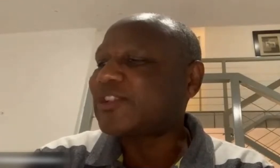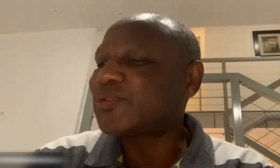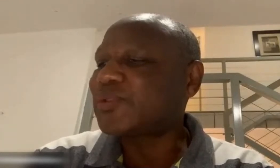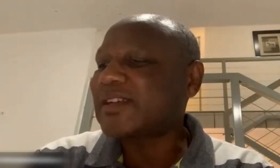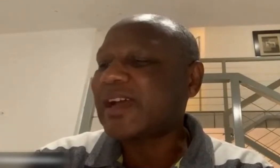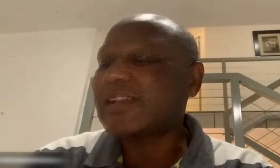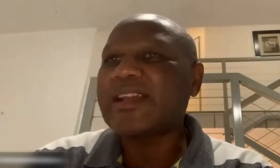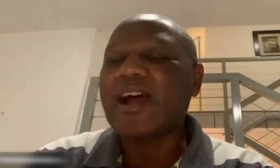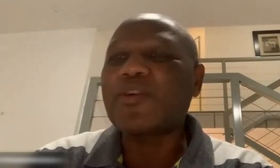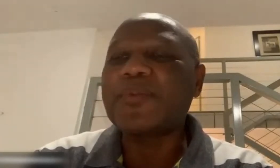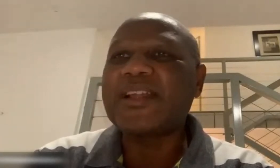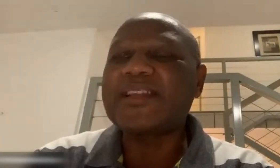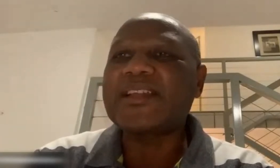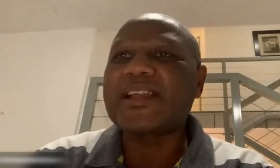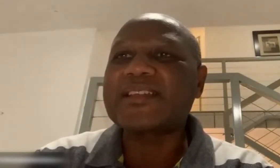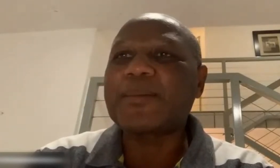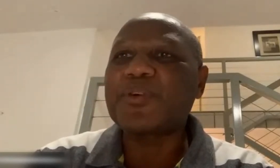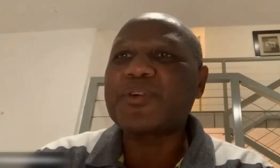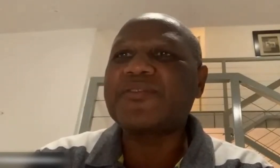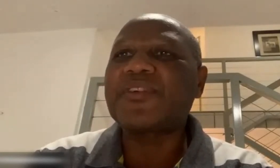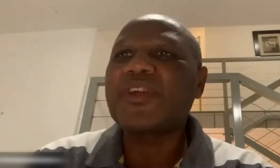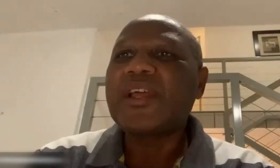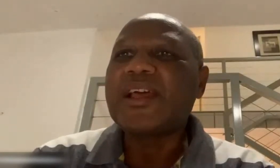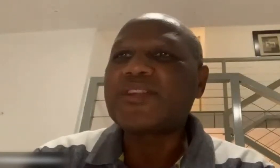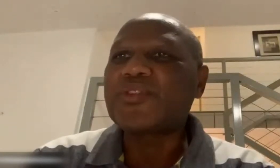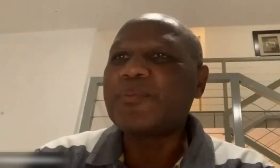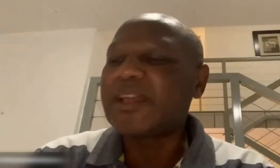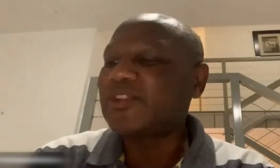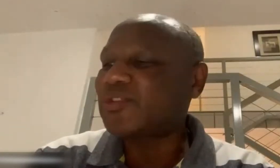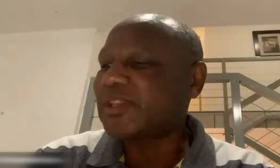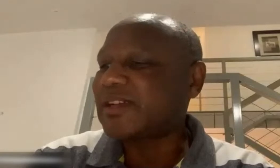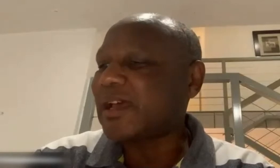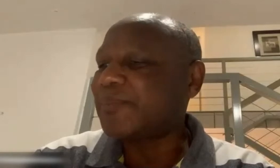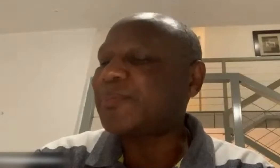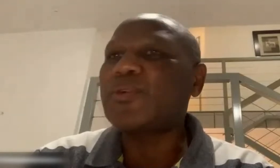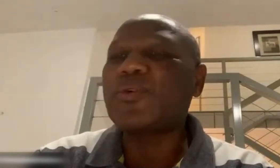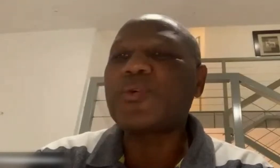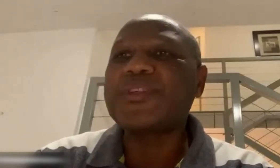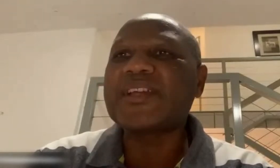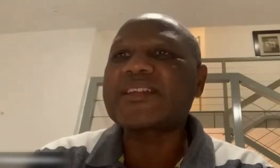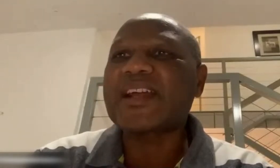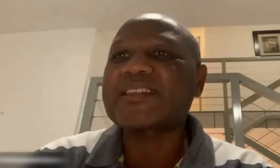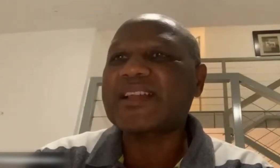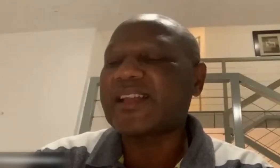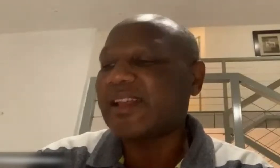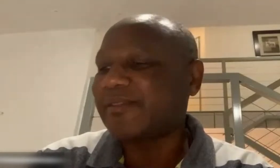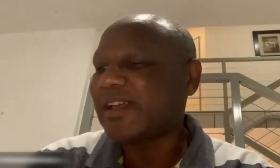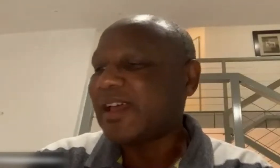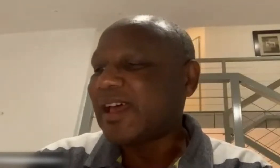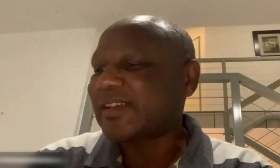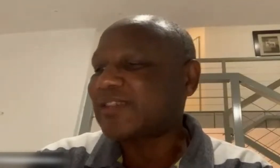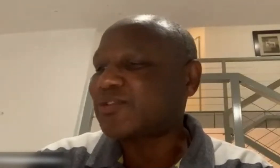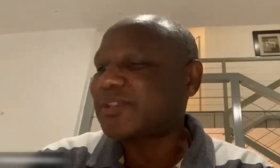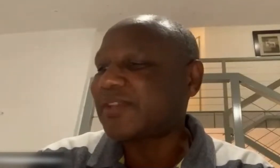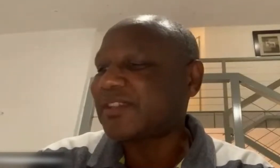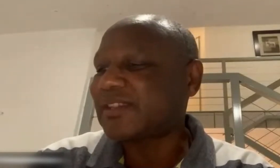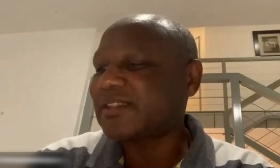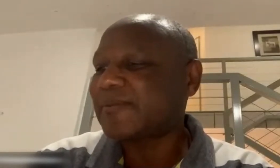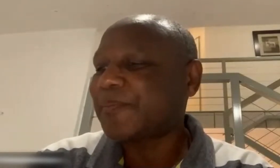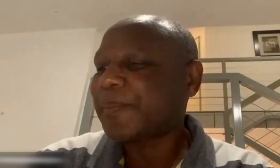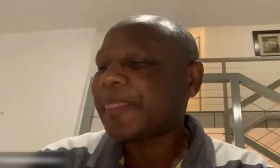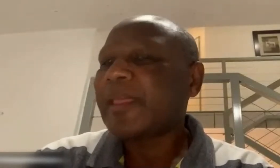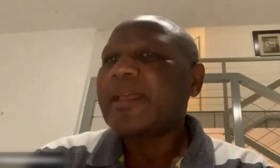attitudes that are actually accommodating and supportive to making sure that people who inject drugs actually have access to